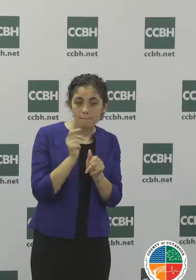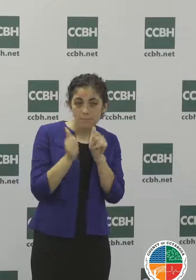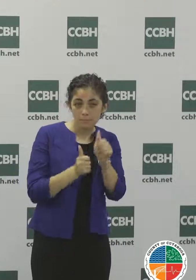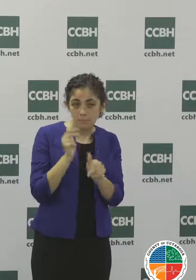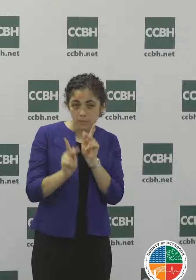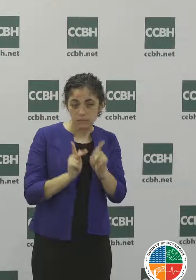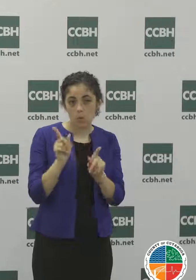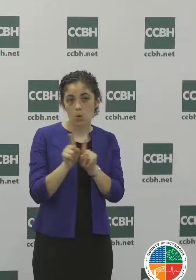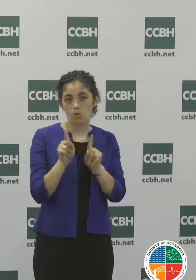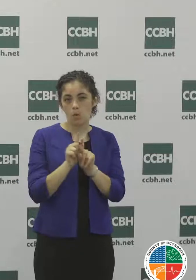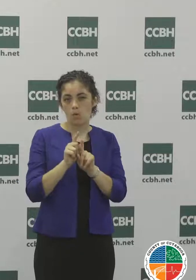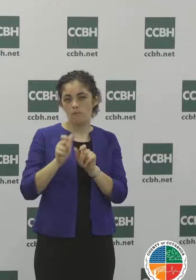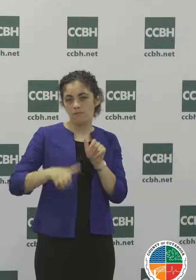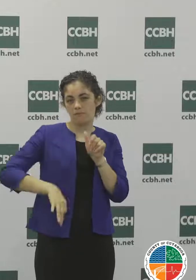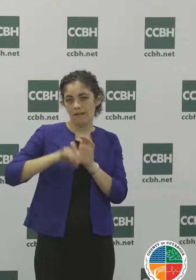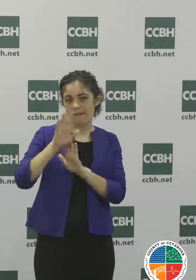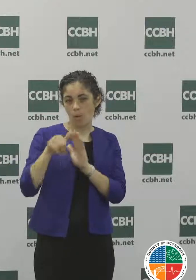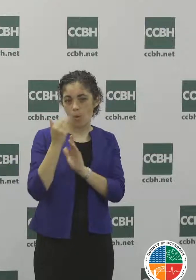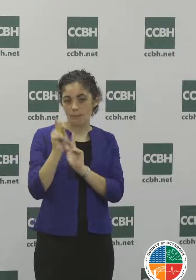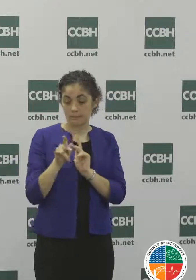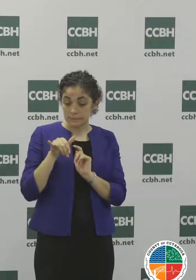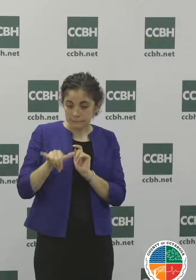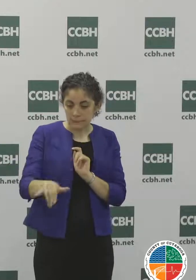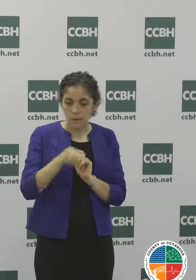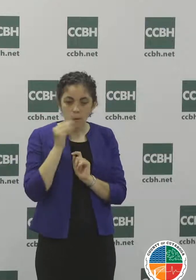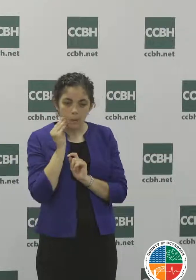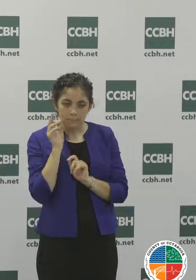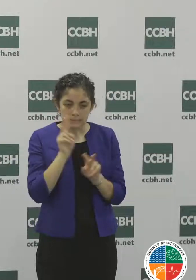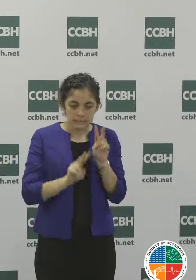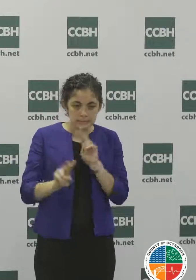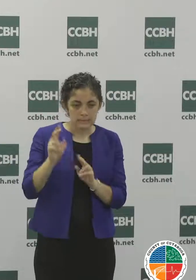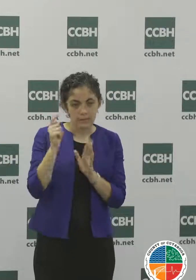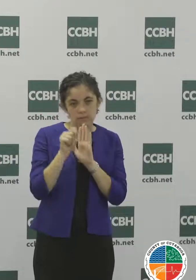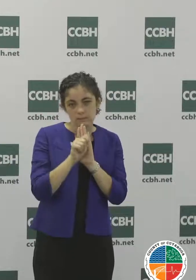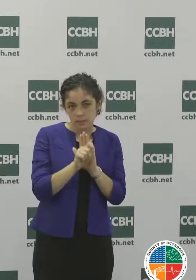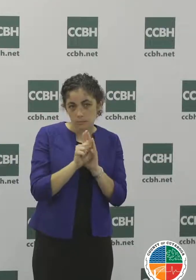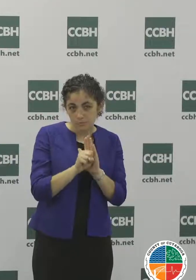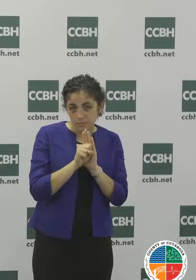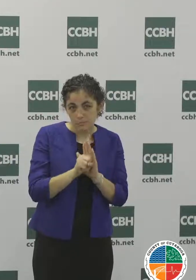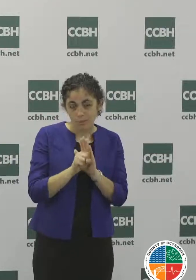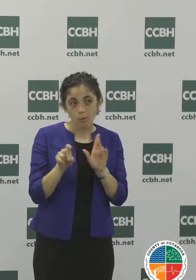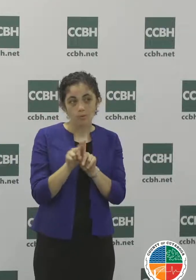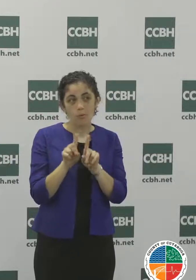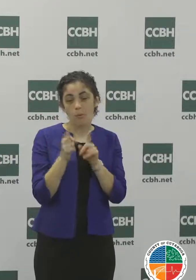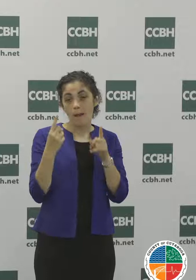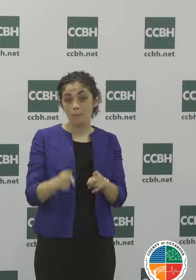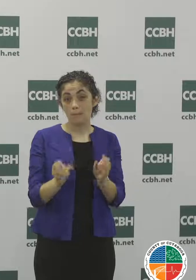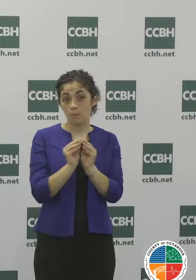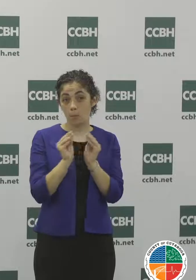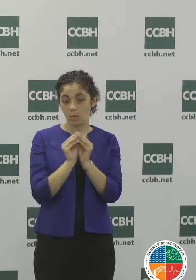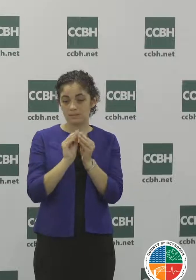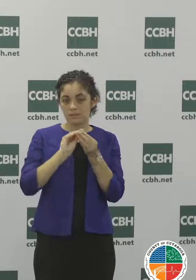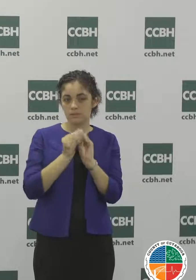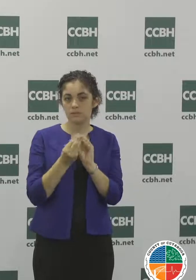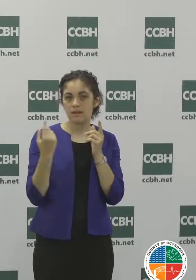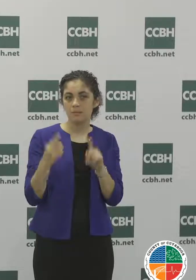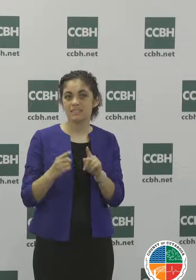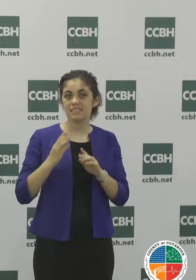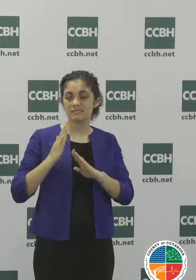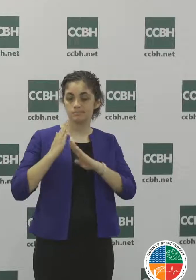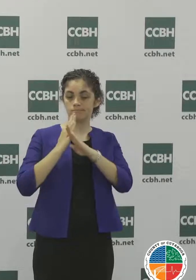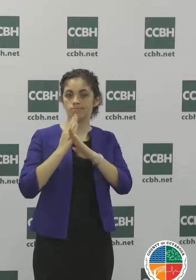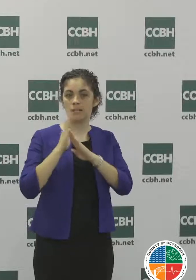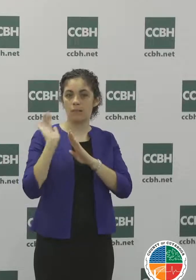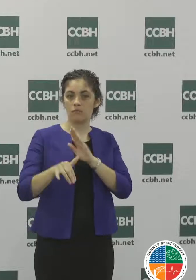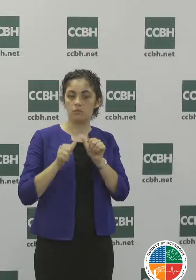tracing and cases and getting folks to stay home to monitor for symptoms, we're preventing further cases and stopping further chains